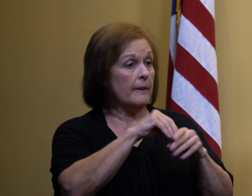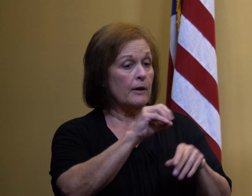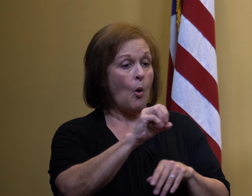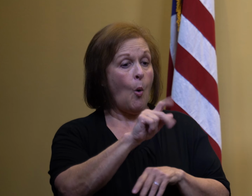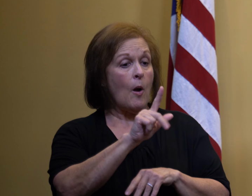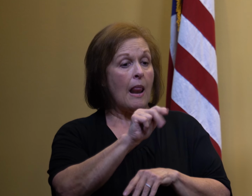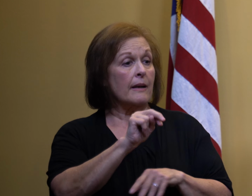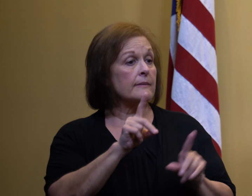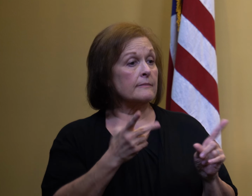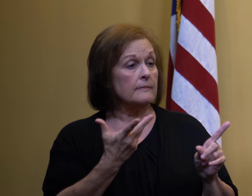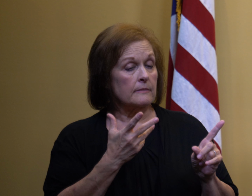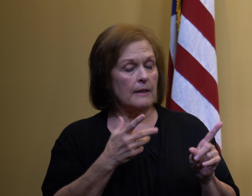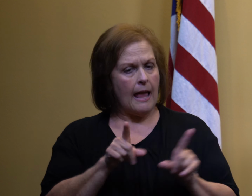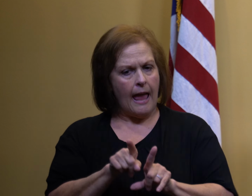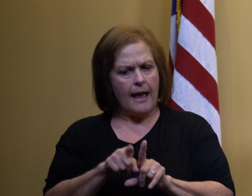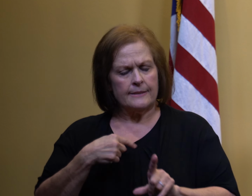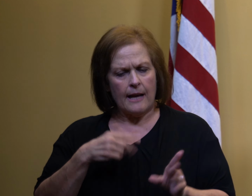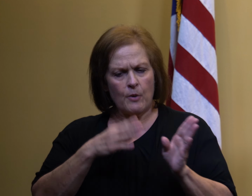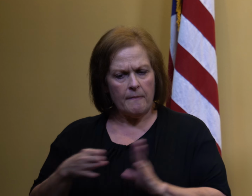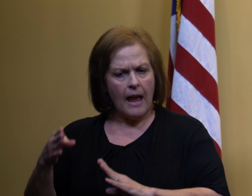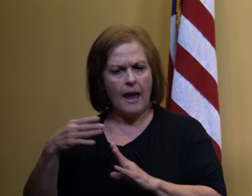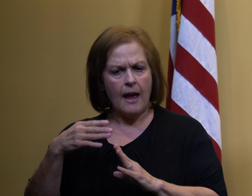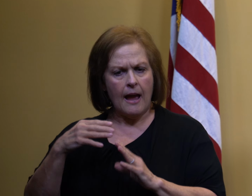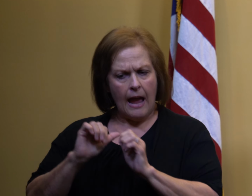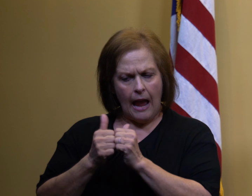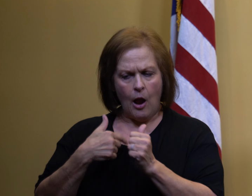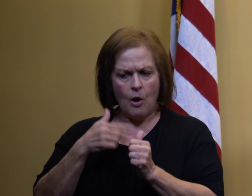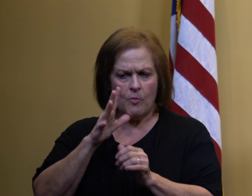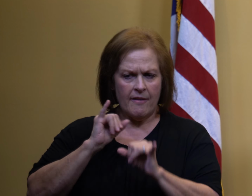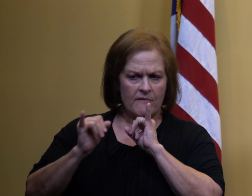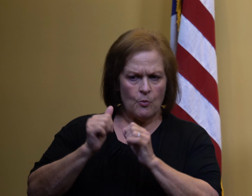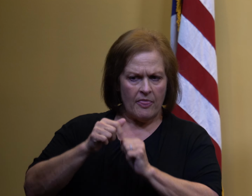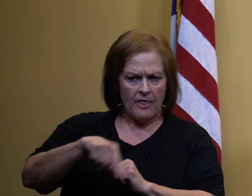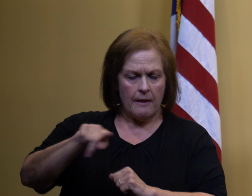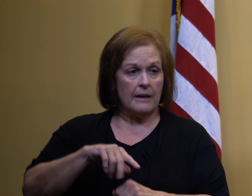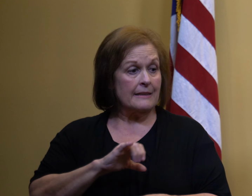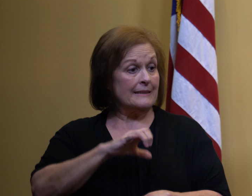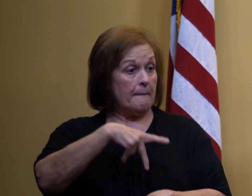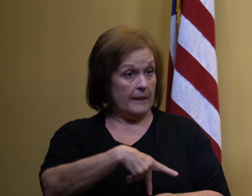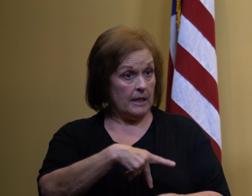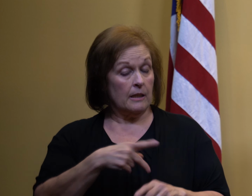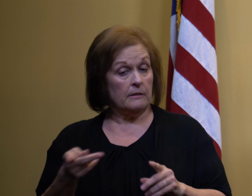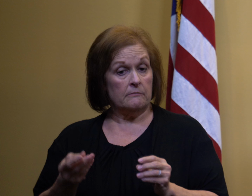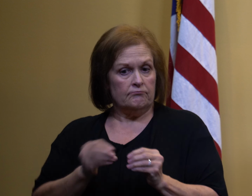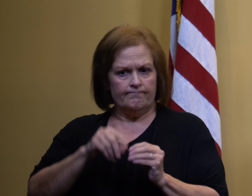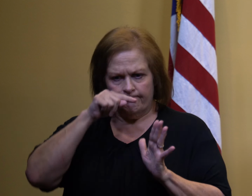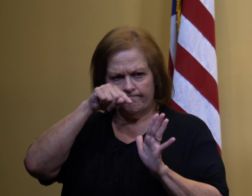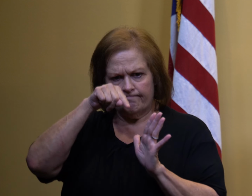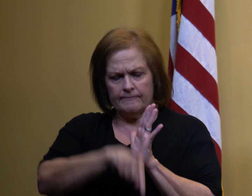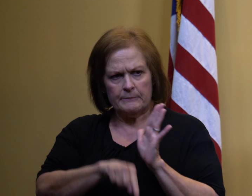through myself, you know, as I prepare to conduct my own interviews. But them, meaning IACP, going deeper,